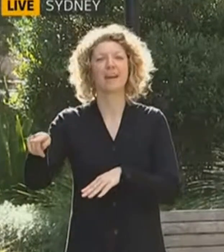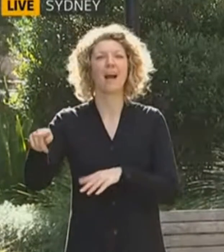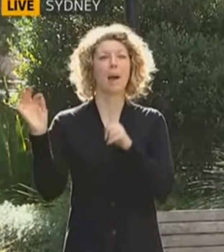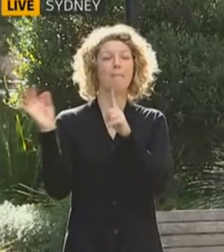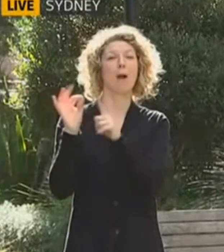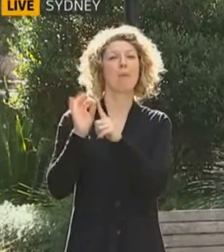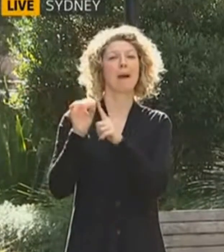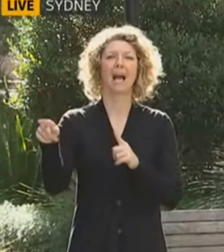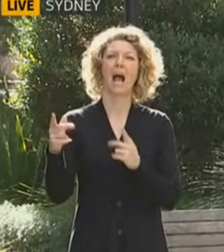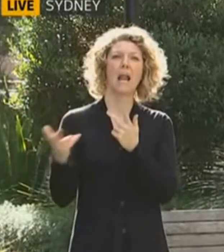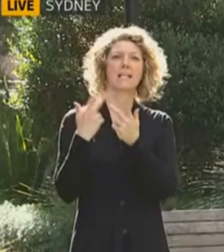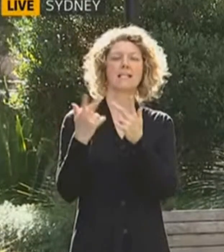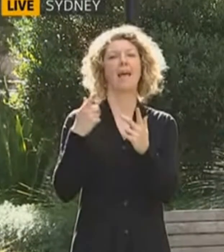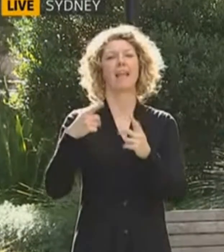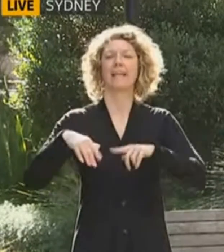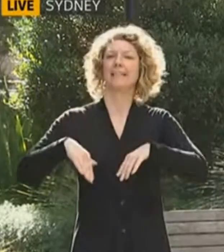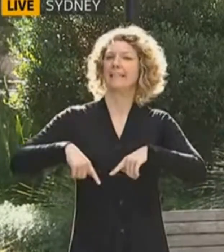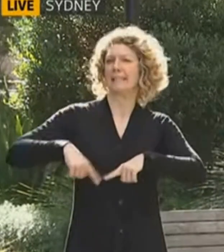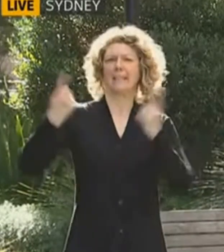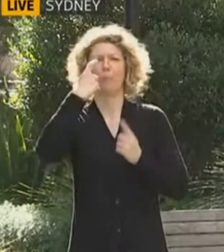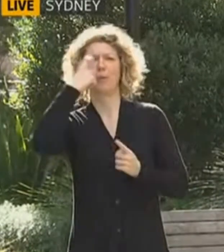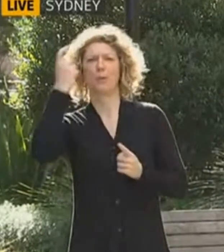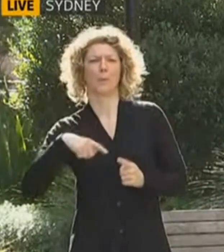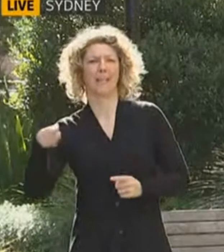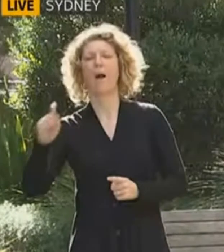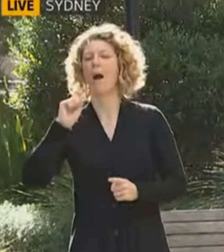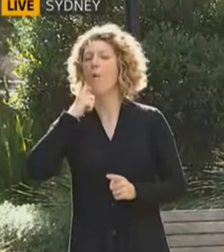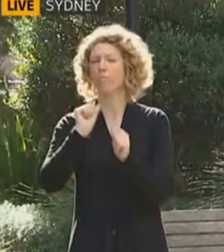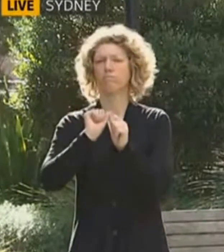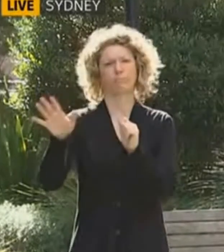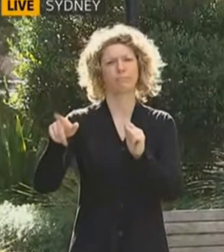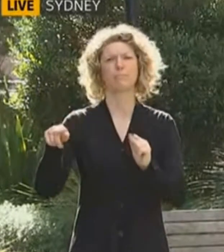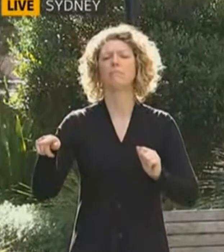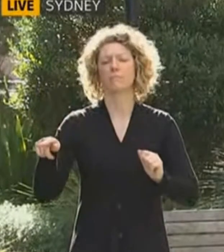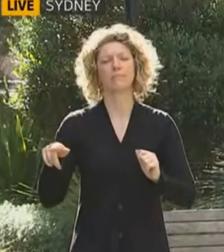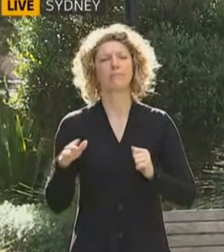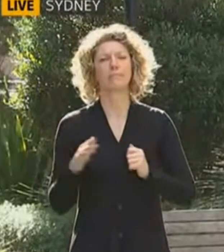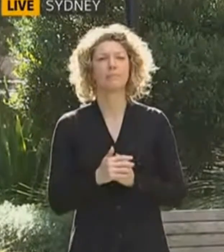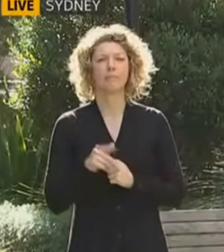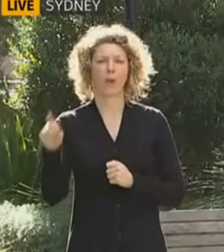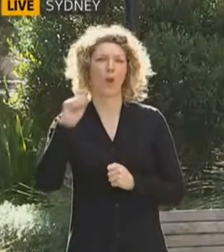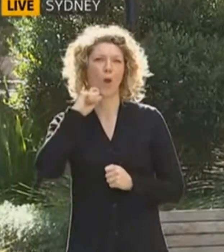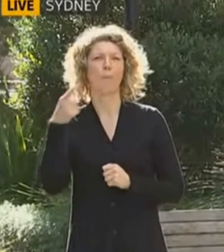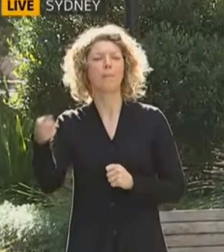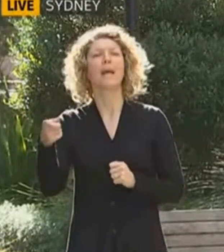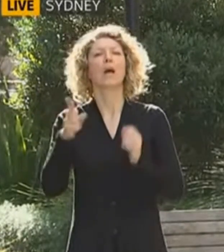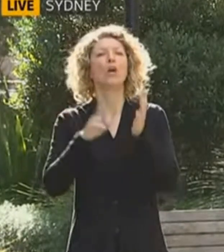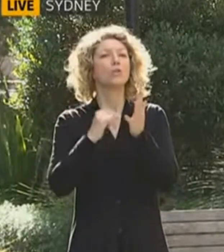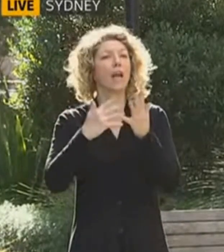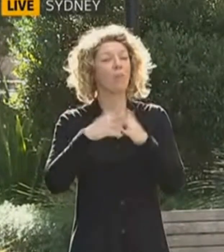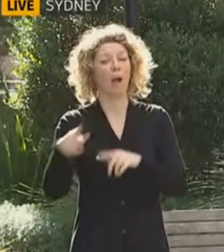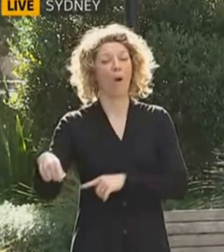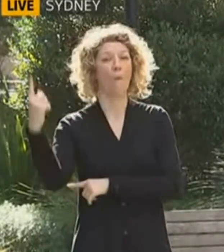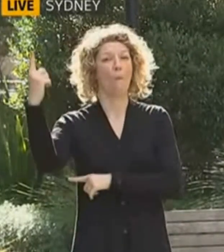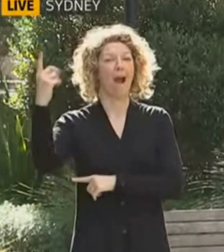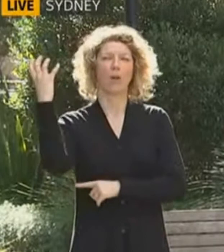at Parramatta will be outstanding, and it will be the fourth, but also the signature Powerhouse Museum in New South Wales.